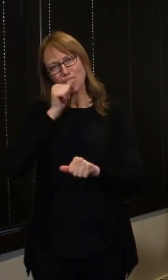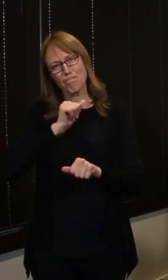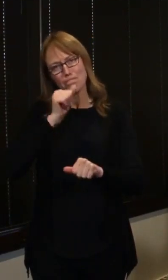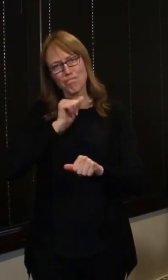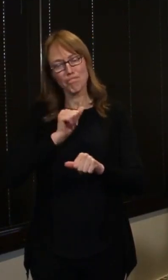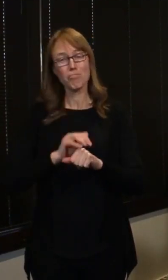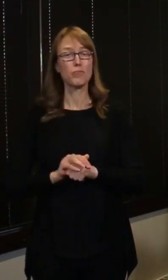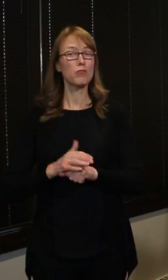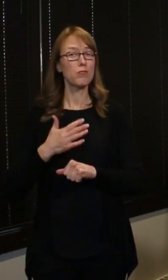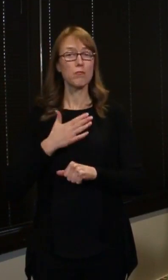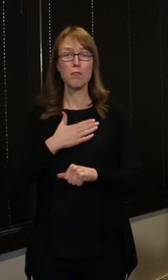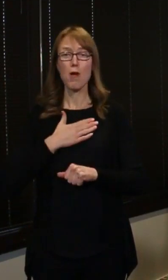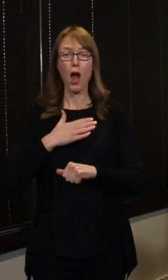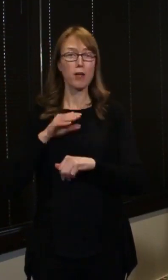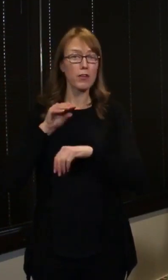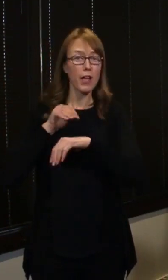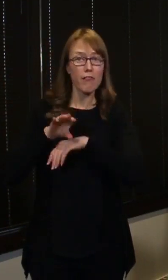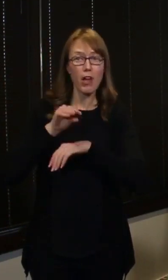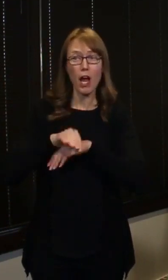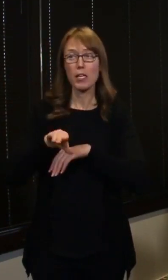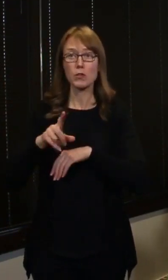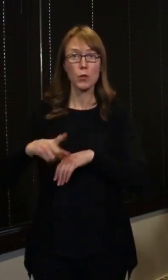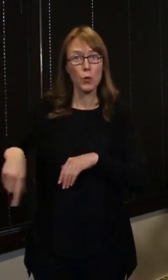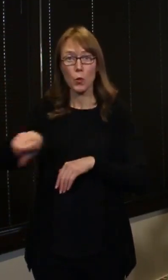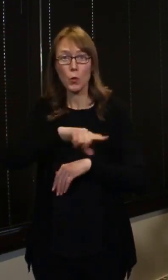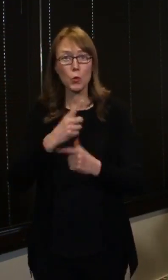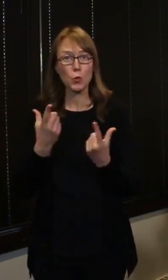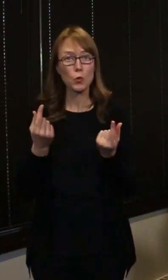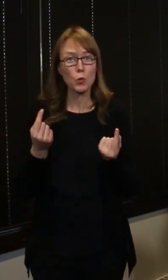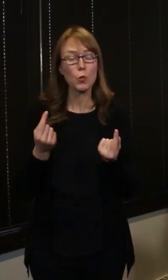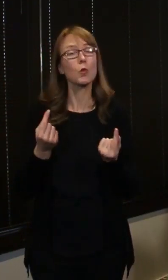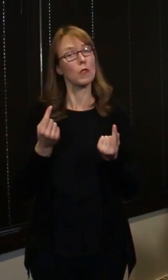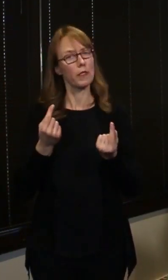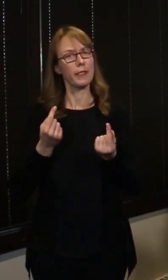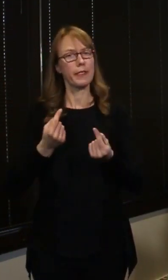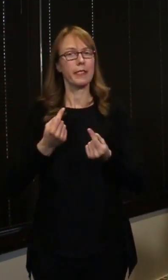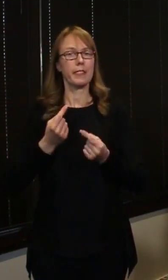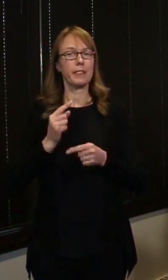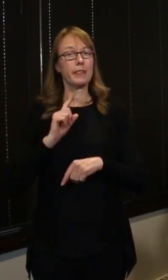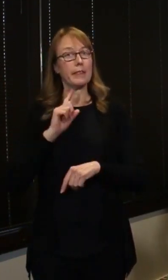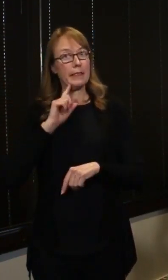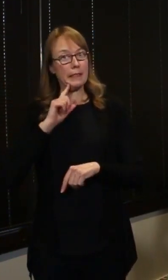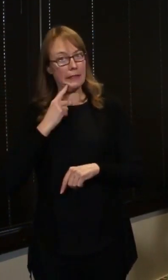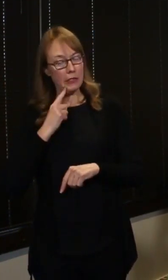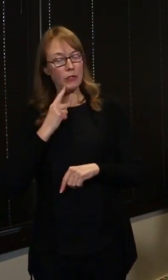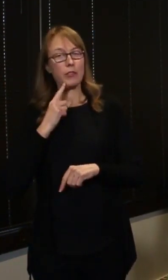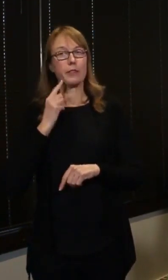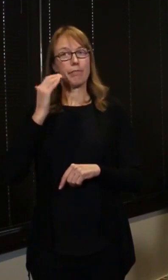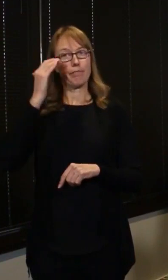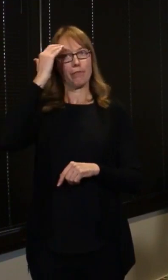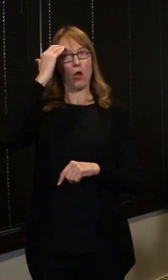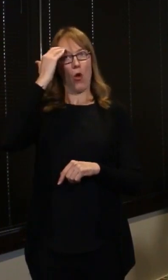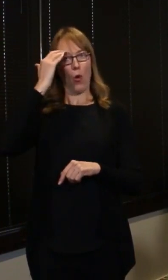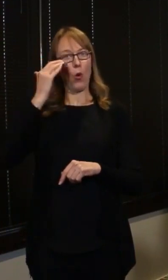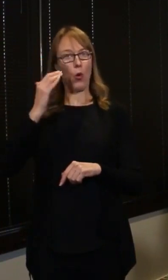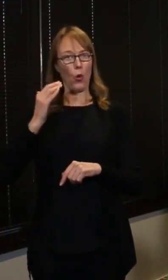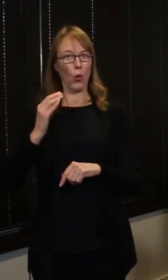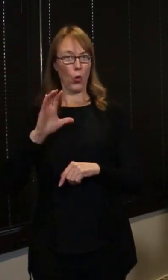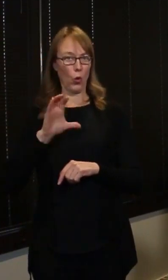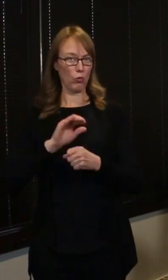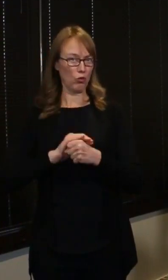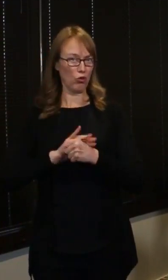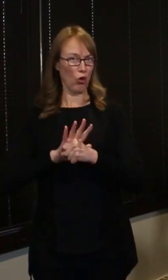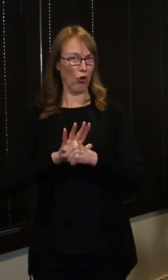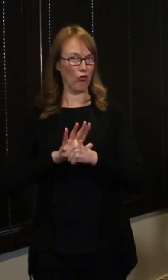just as seriously as ever, and to do all of those really important things that we've been doing as I said, for close to a